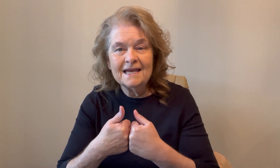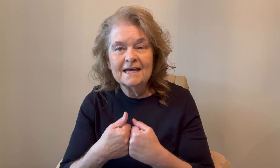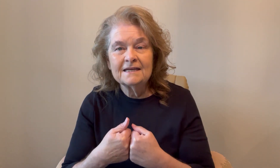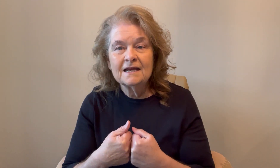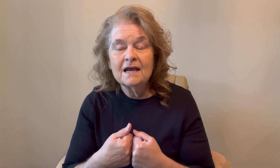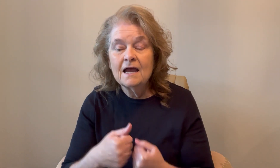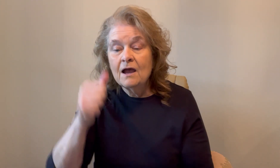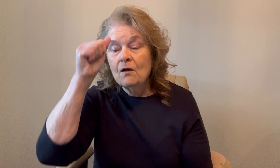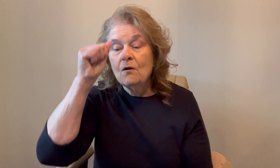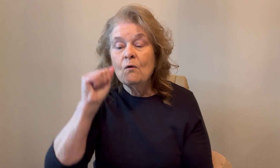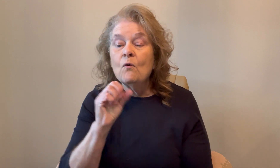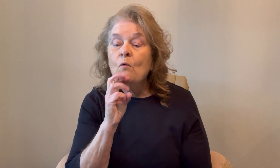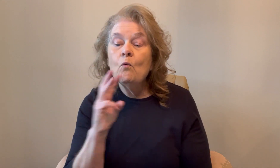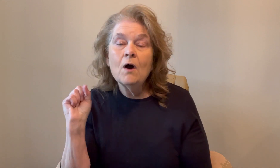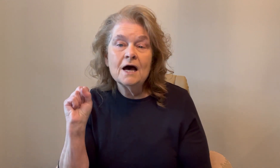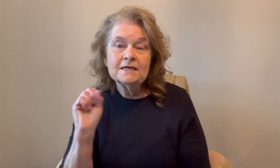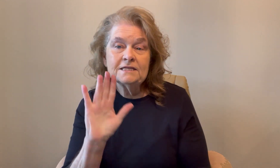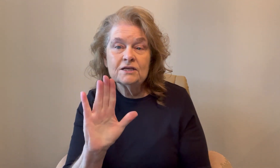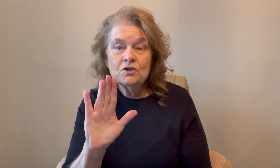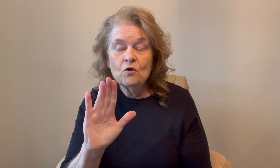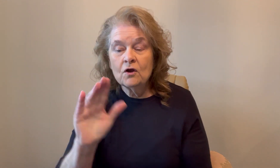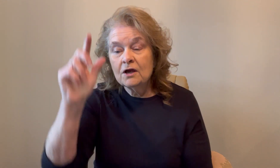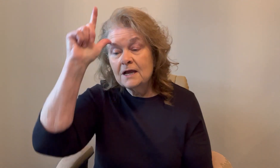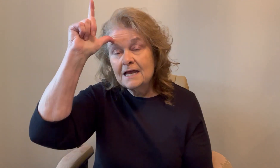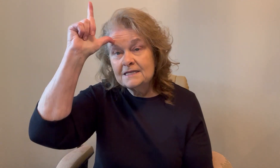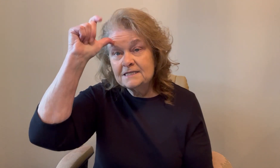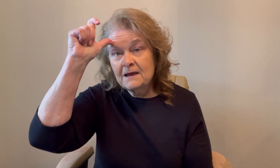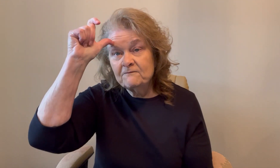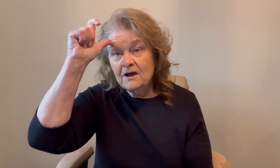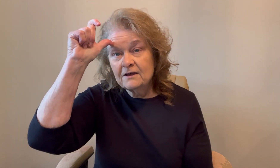Again, was your stepfather